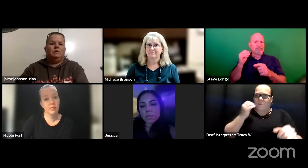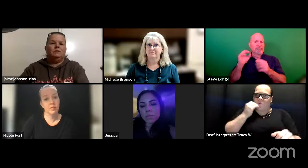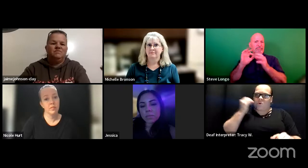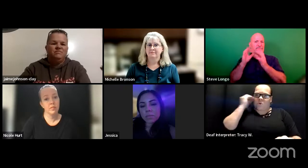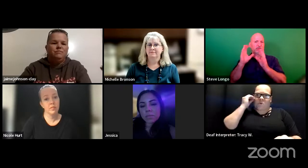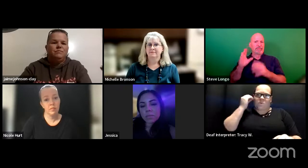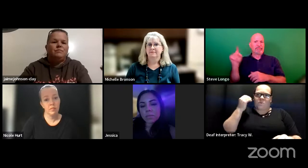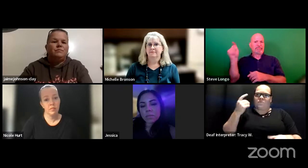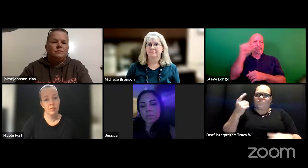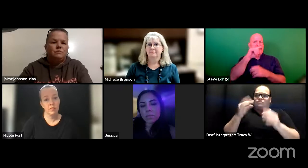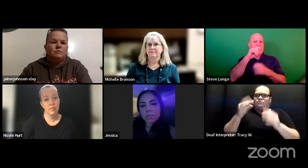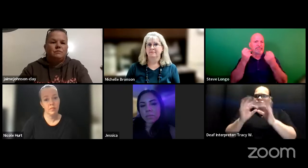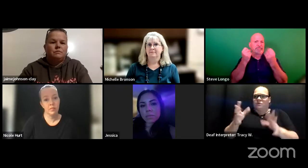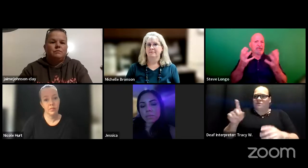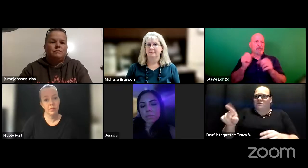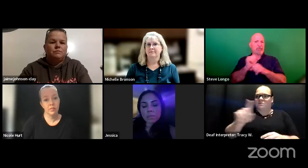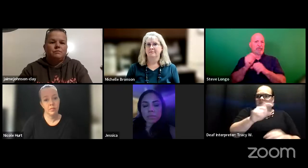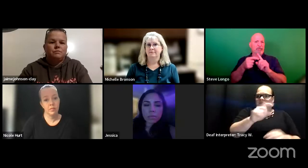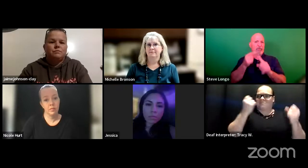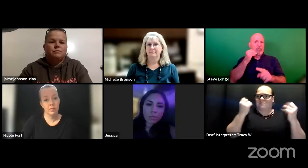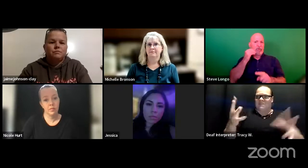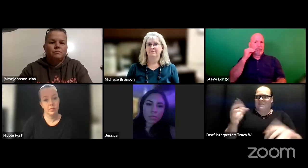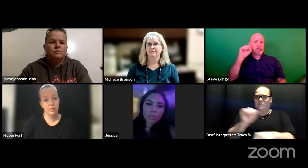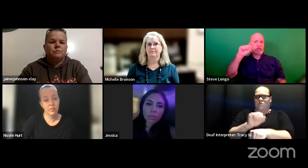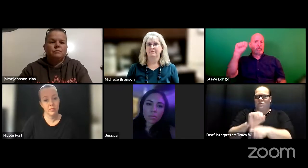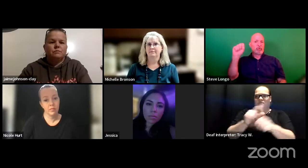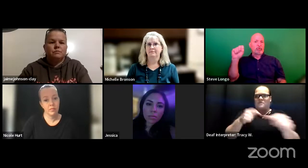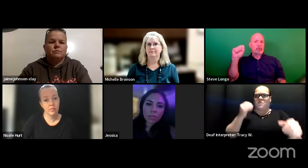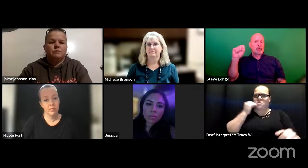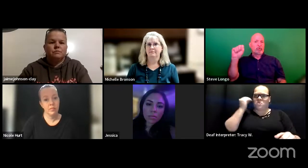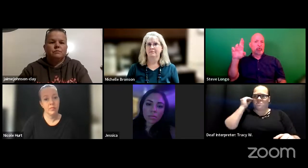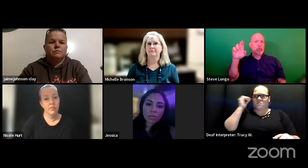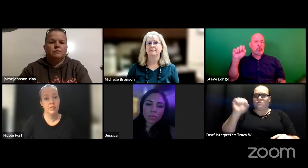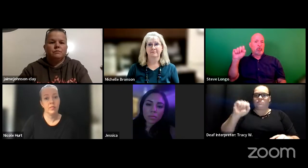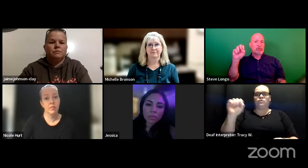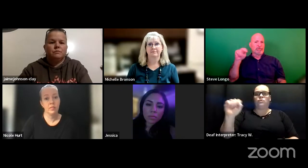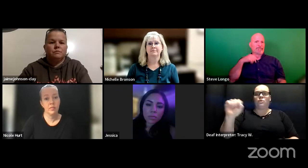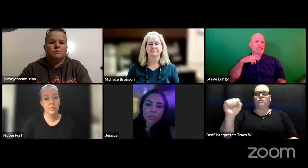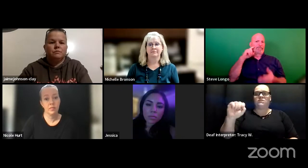via Zoom, working from home. And